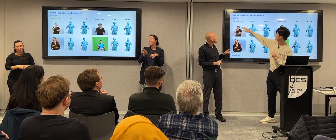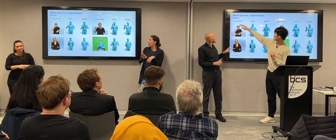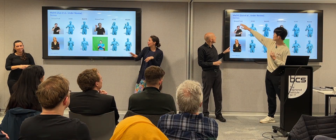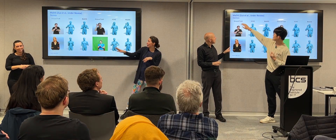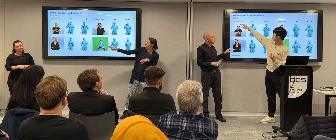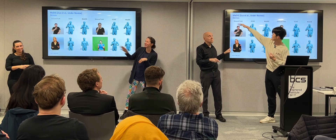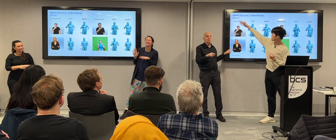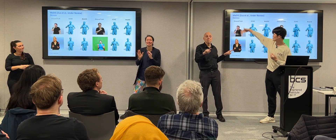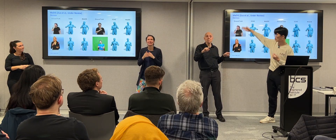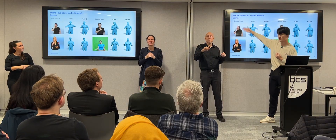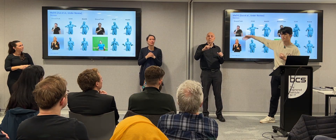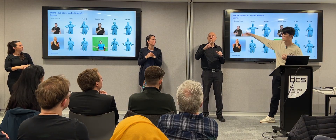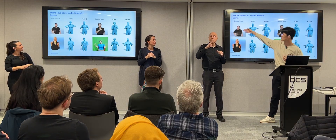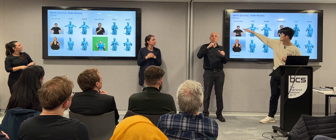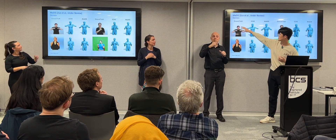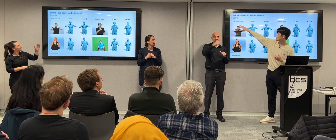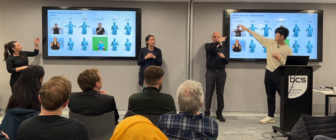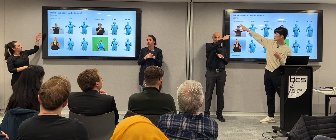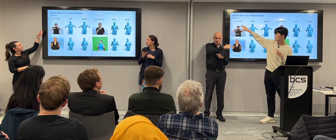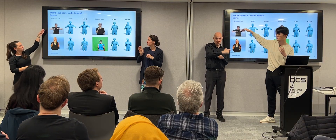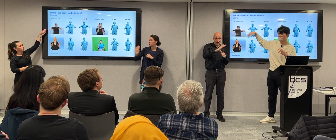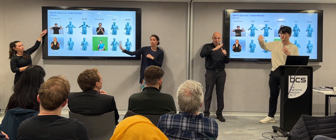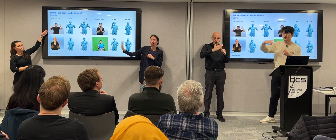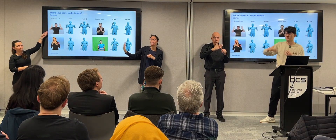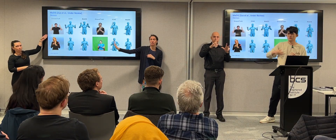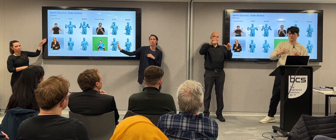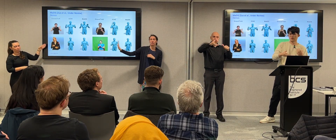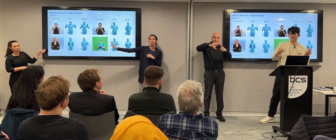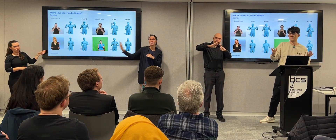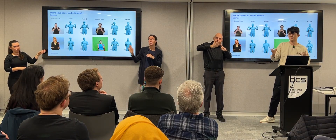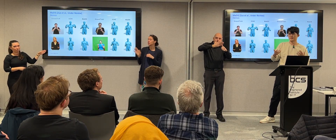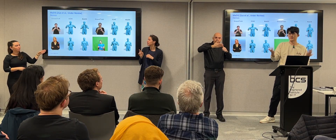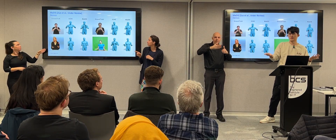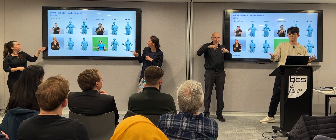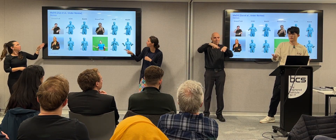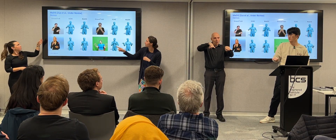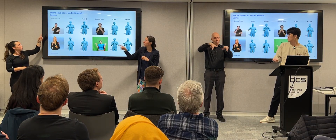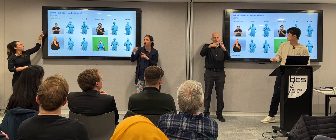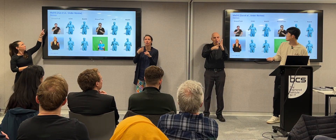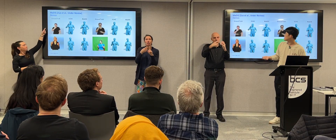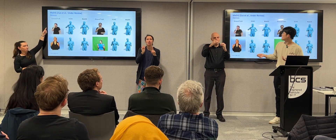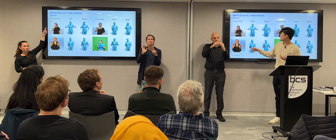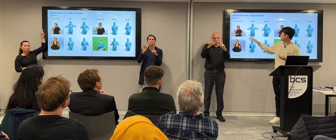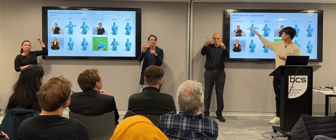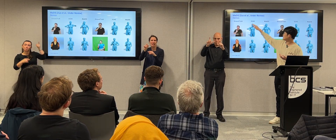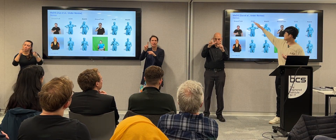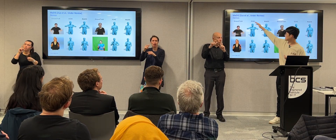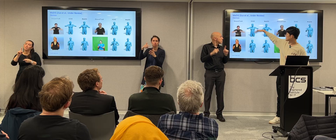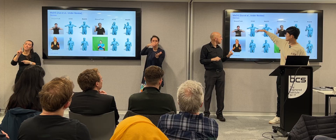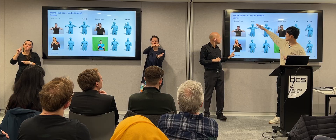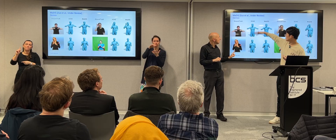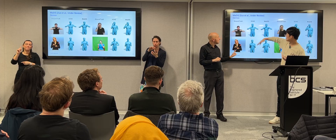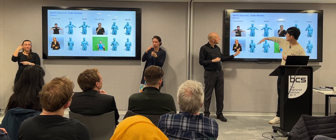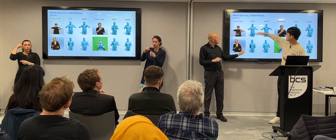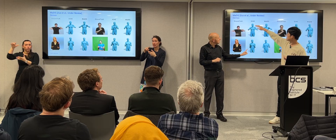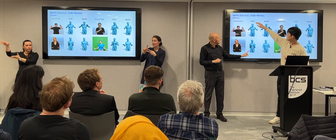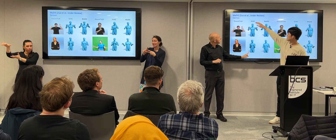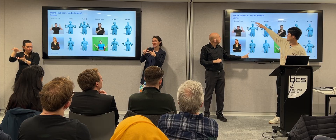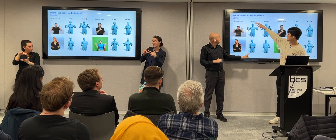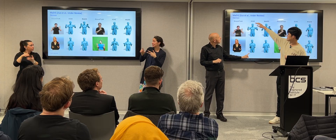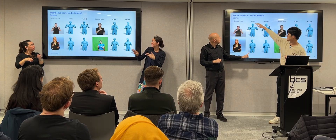Yeah. So this column is ground truth RGB videos from the data sets we use, and the second